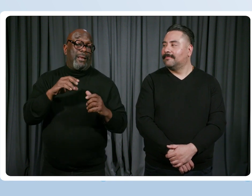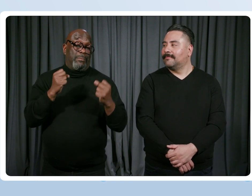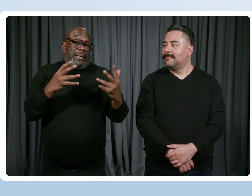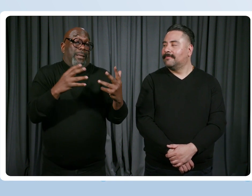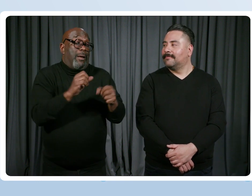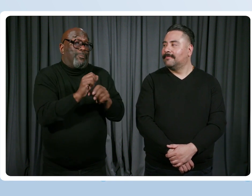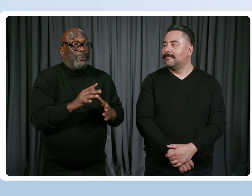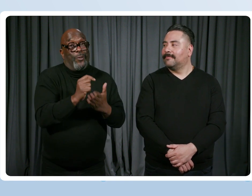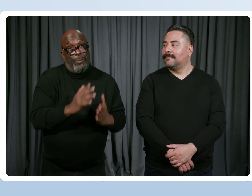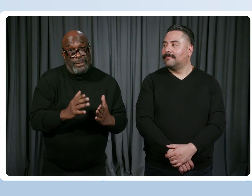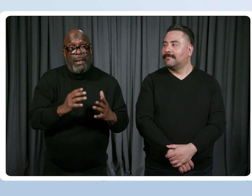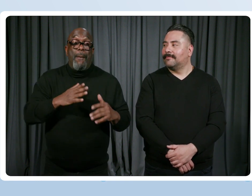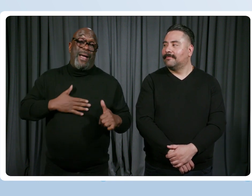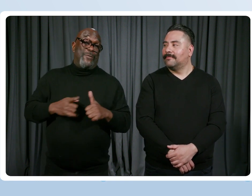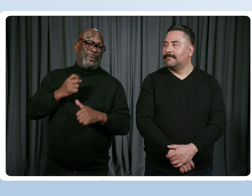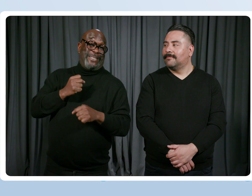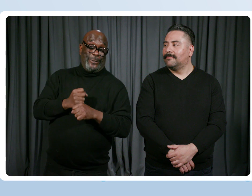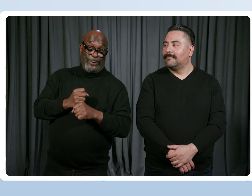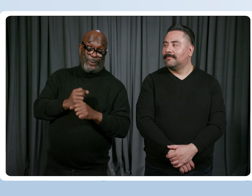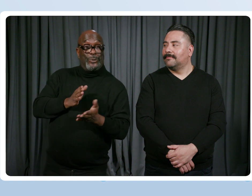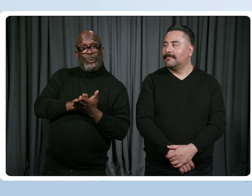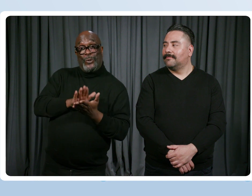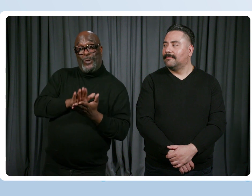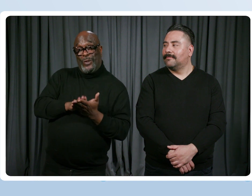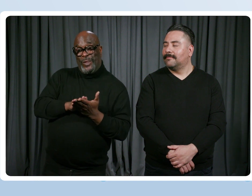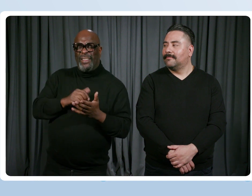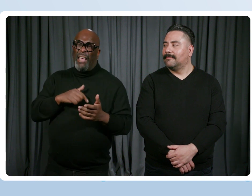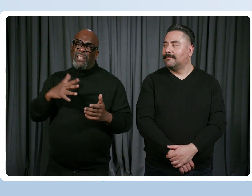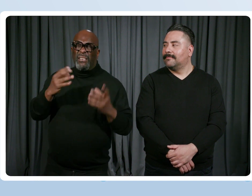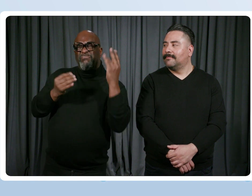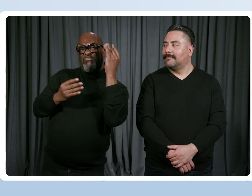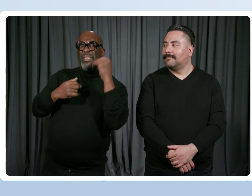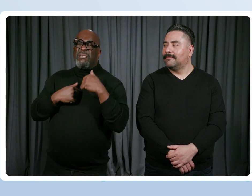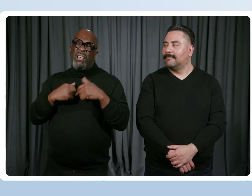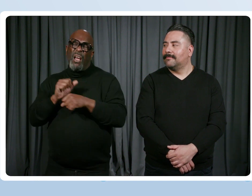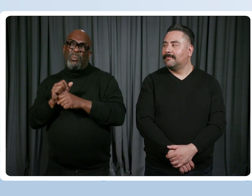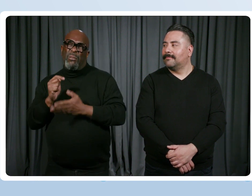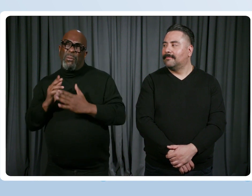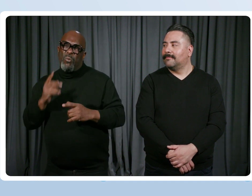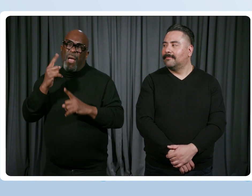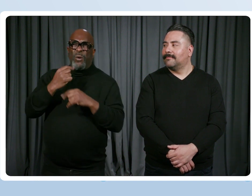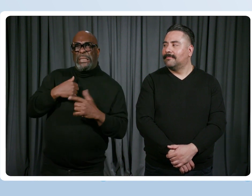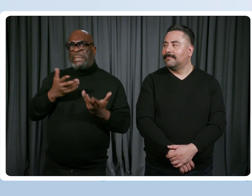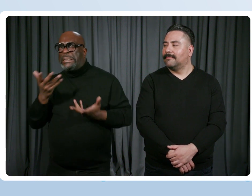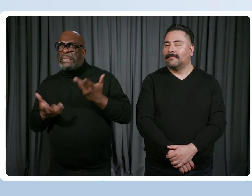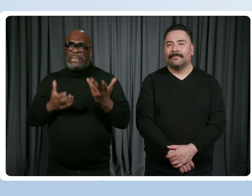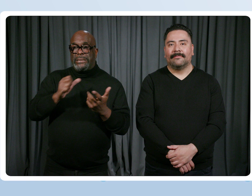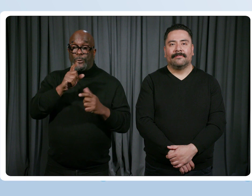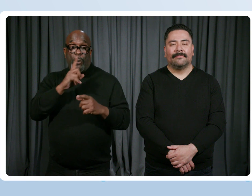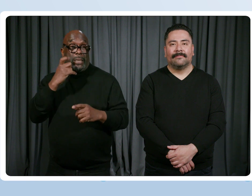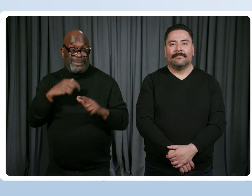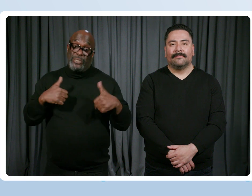therapists. And my first year in school, I was kind of considering whether occupational therapy was right for me because it's a really